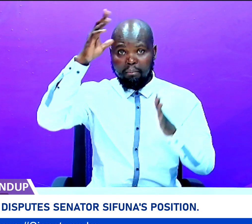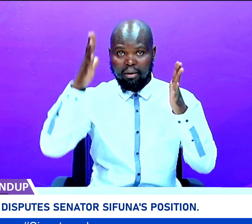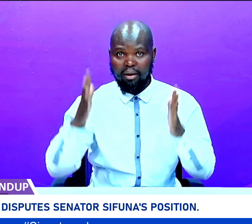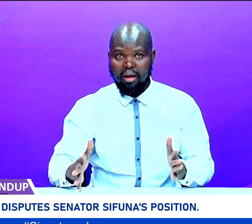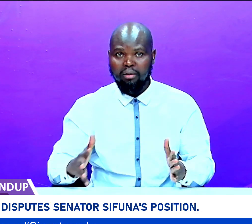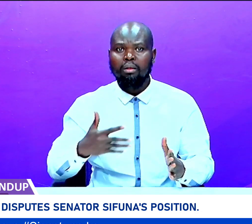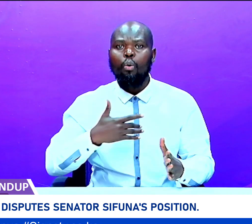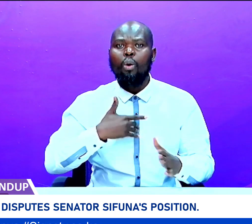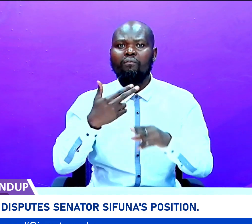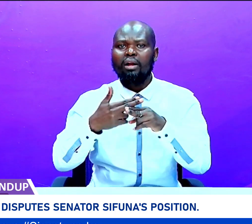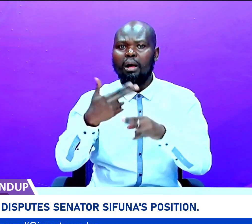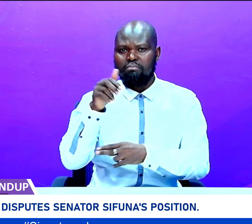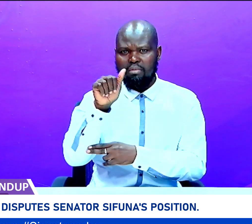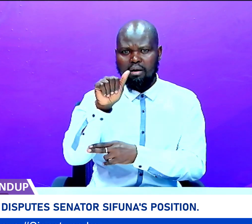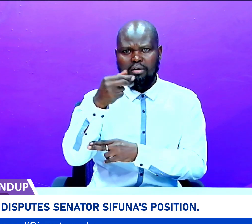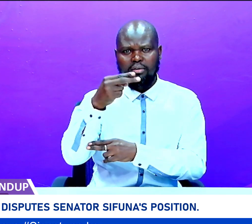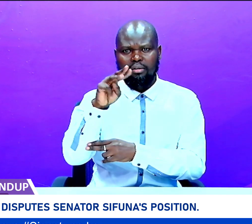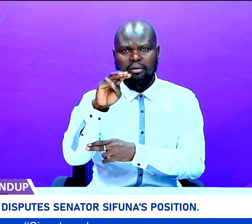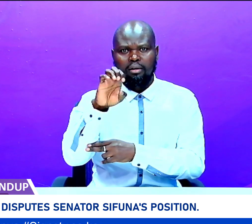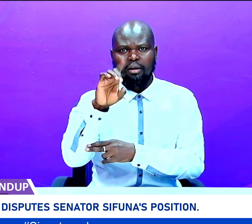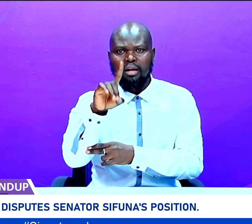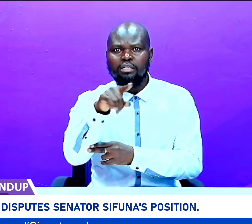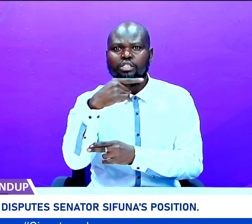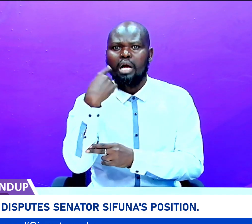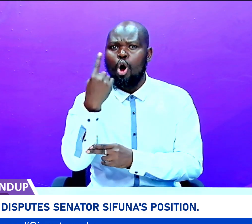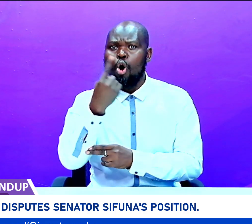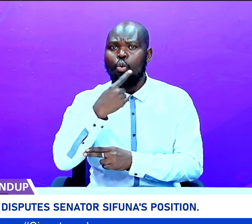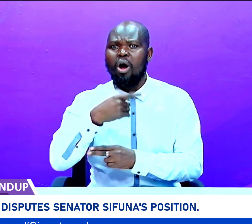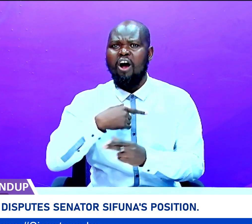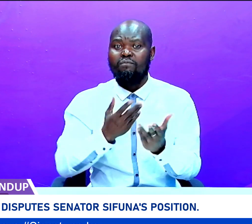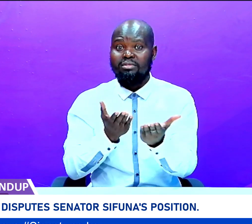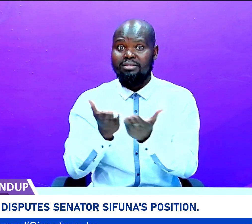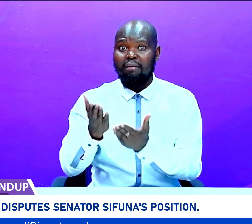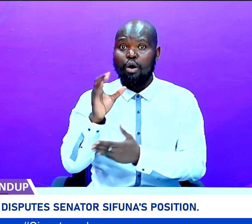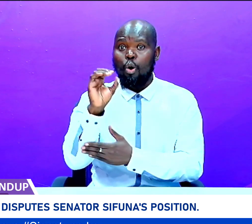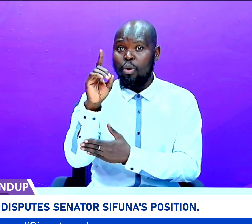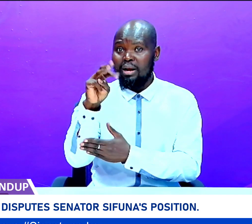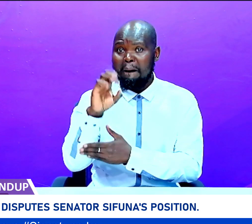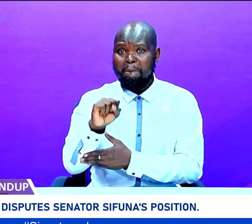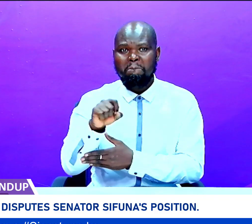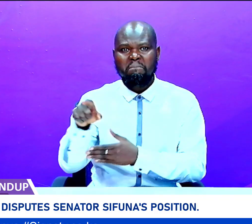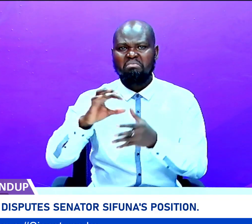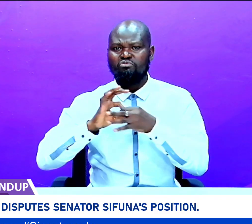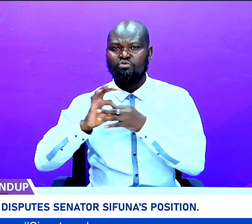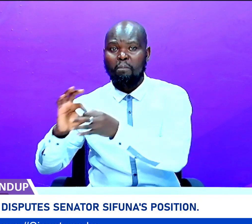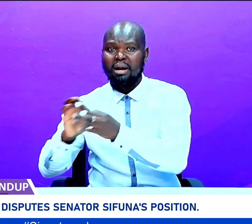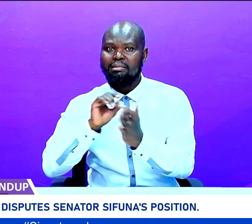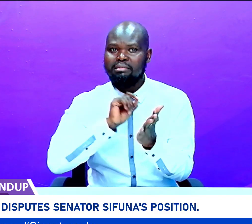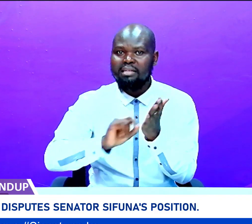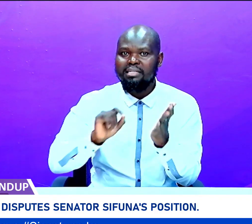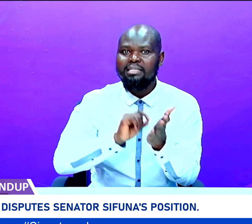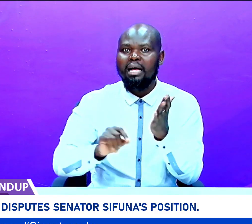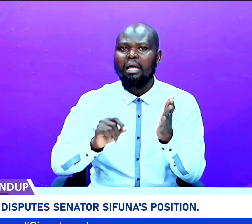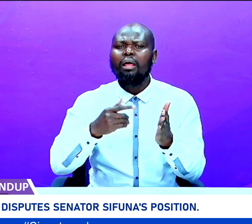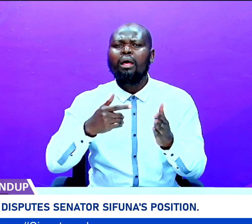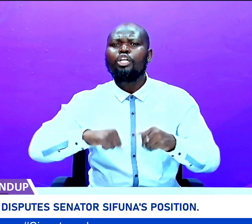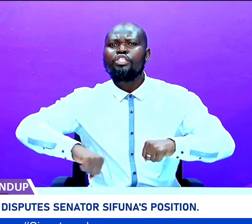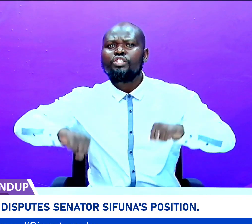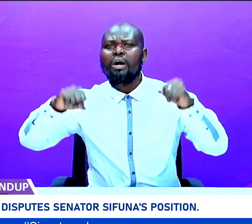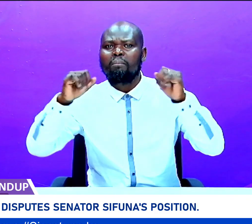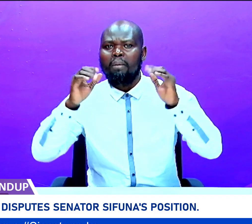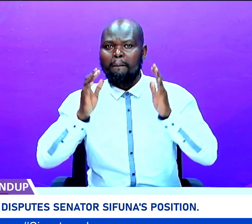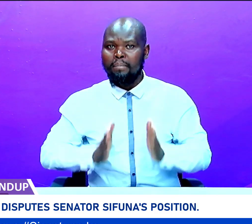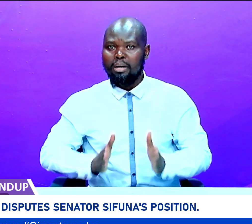Wajir Governor Ahmed Abdullahi, who also serves as ODM's